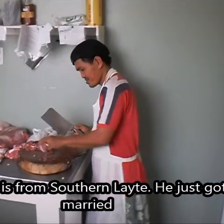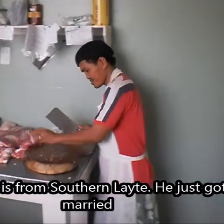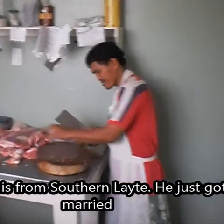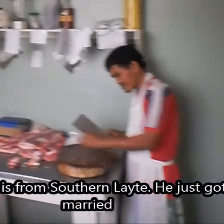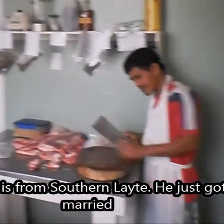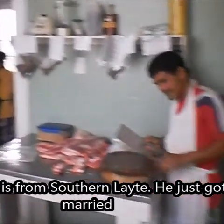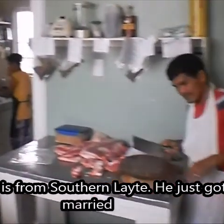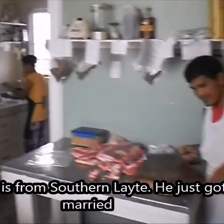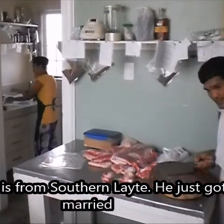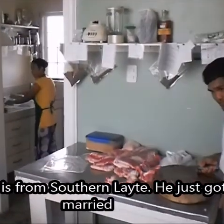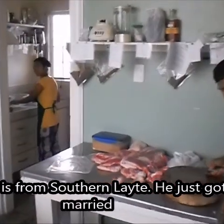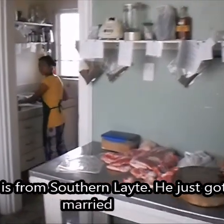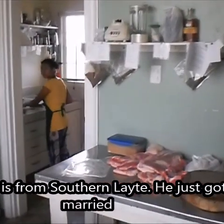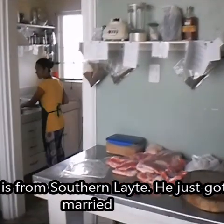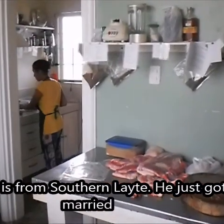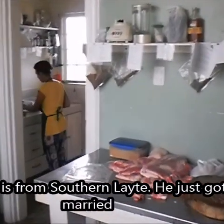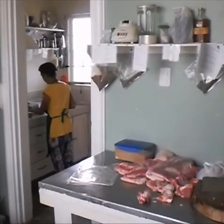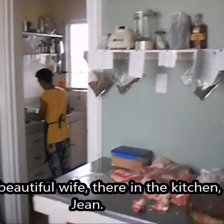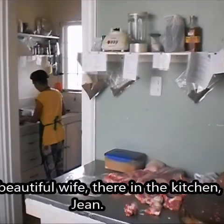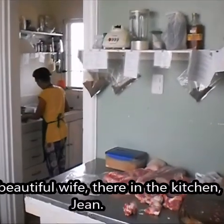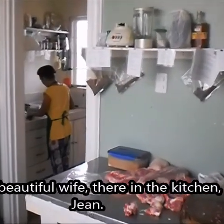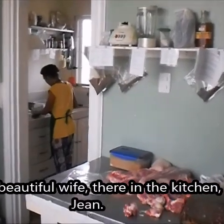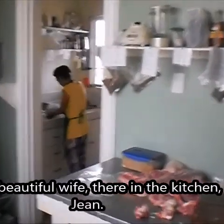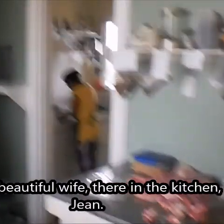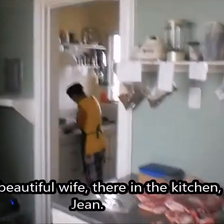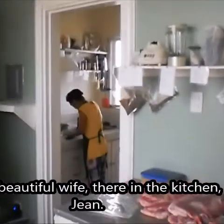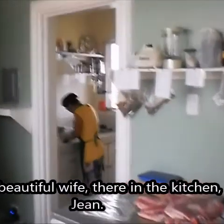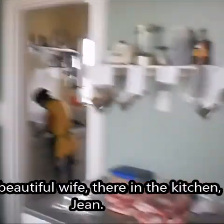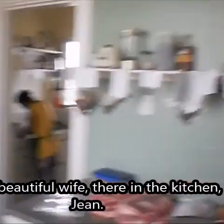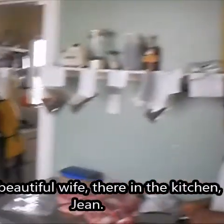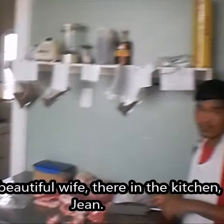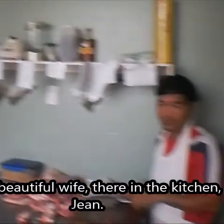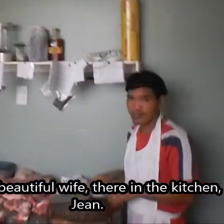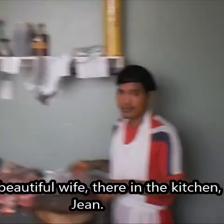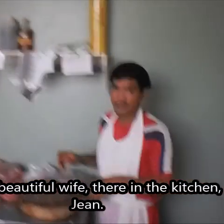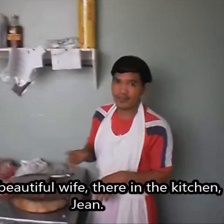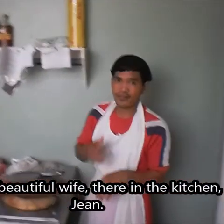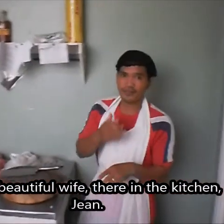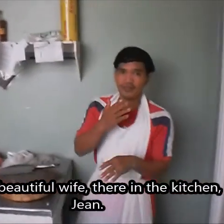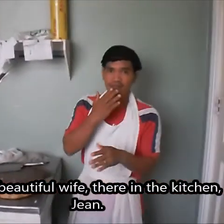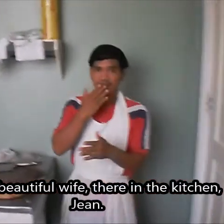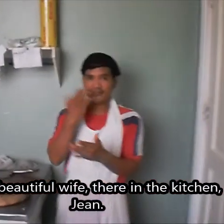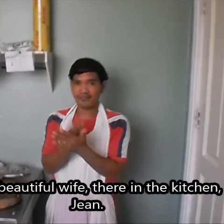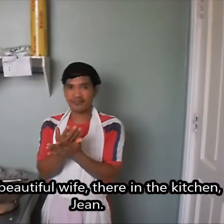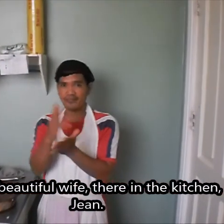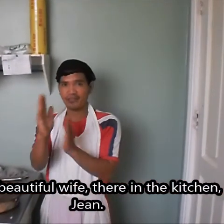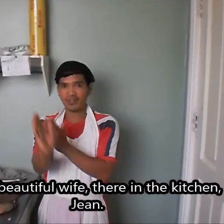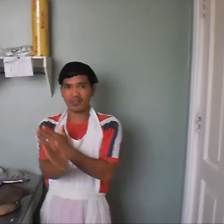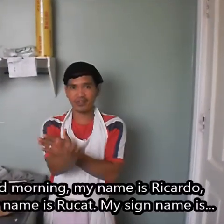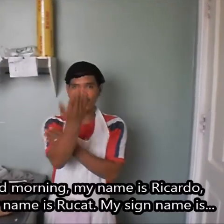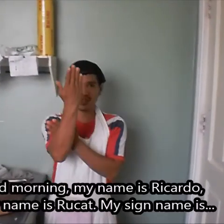to his beautiful wife there in the kitchen, Jean. So, Stein, what's your work? Good morning.